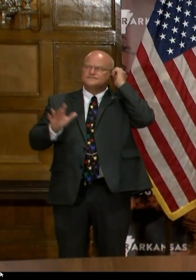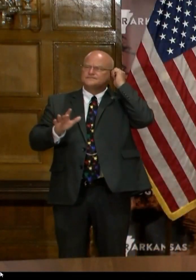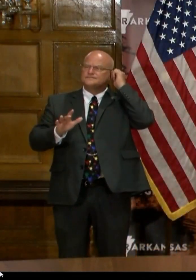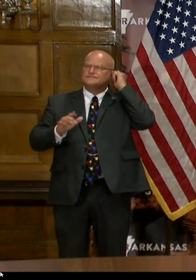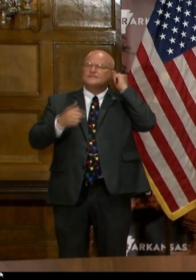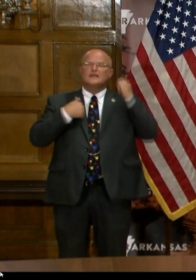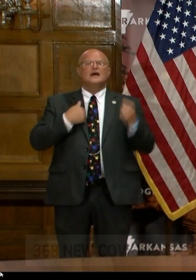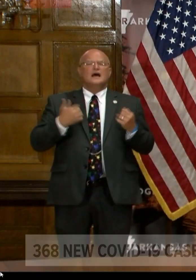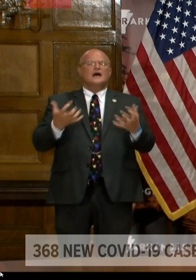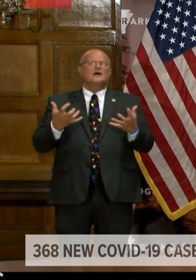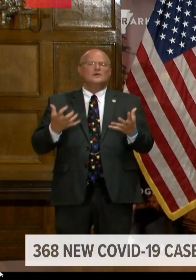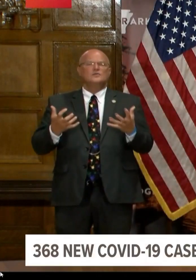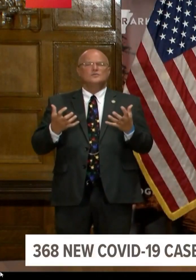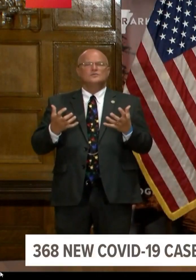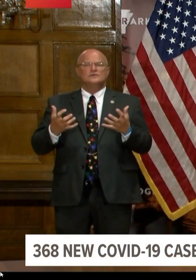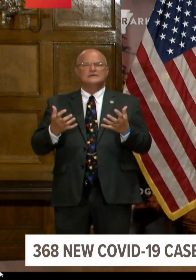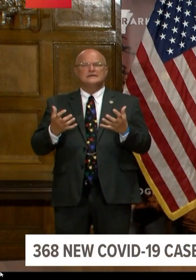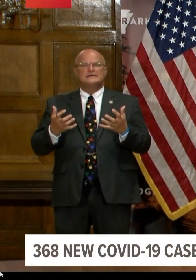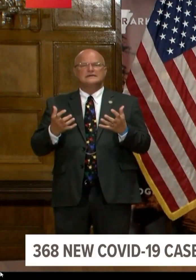I wanted to